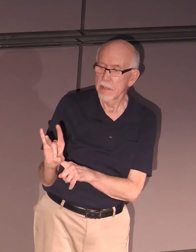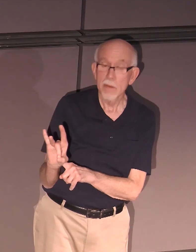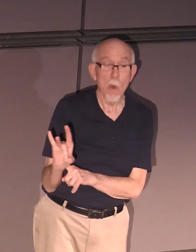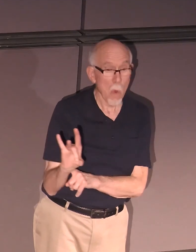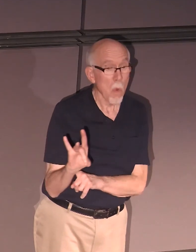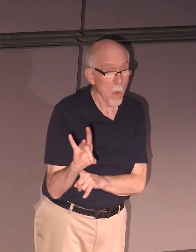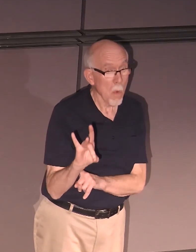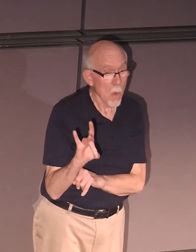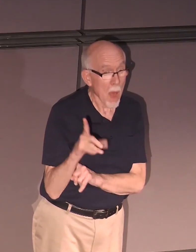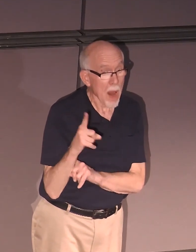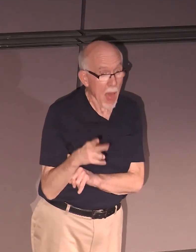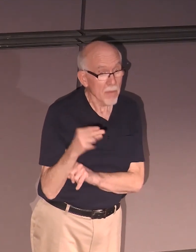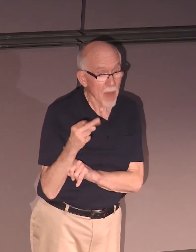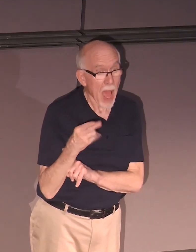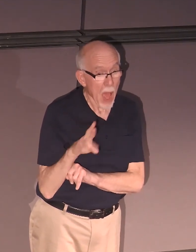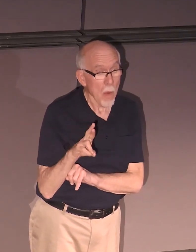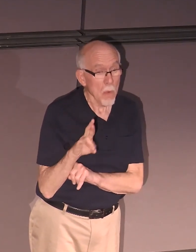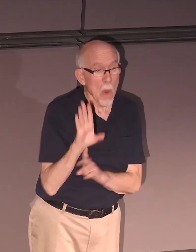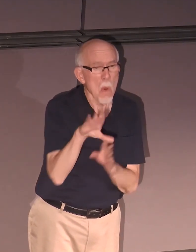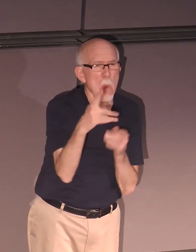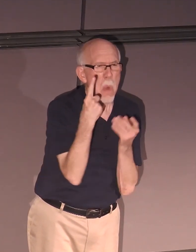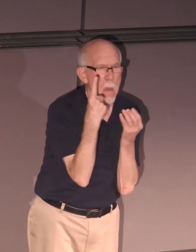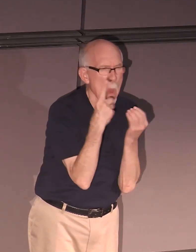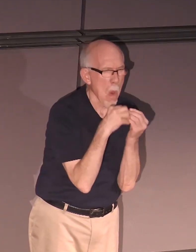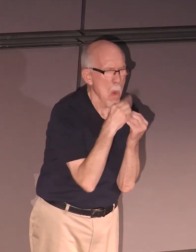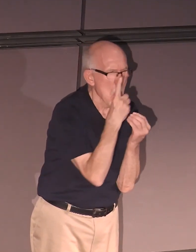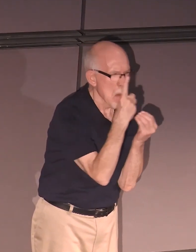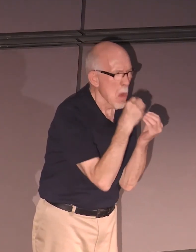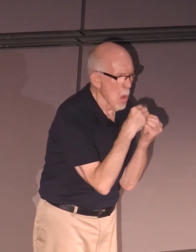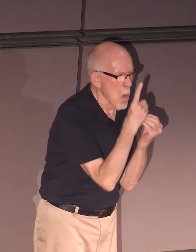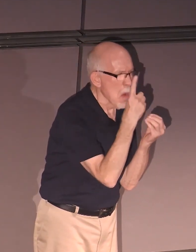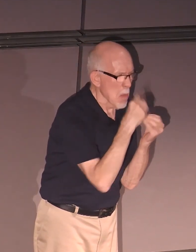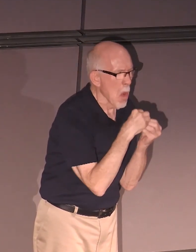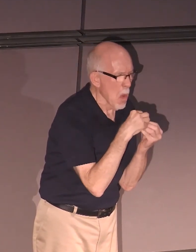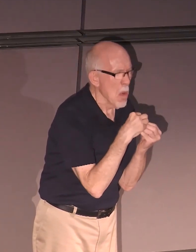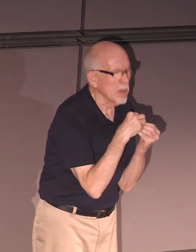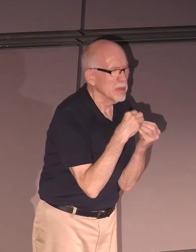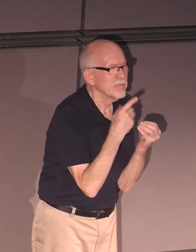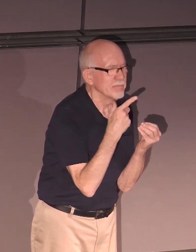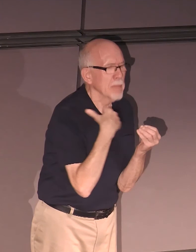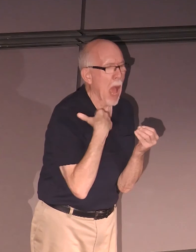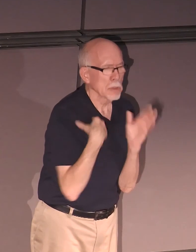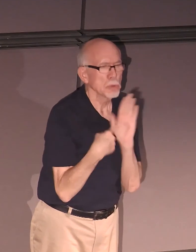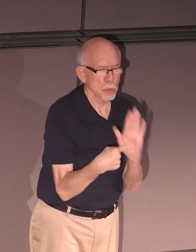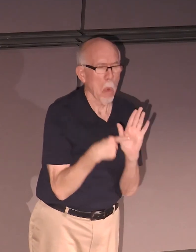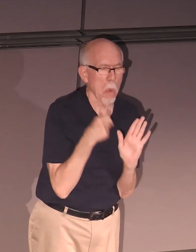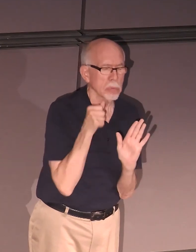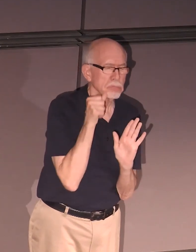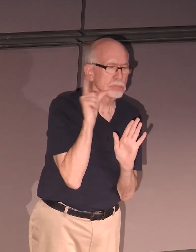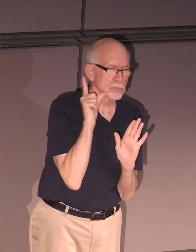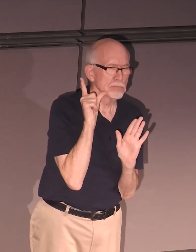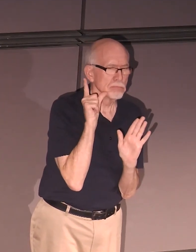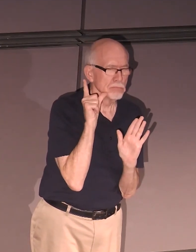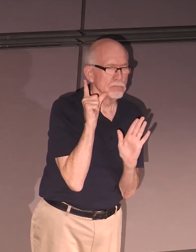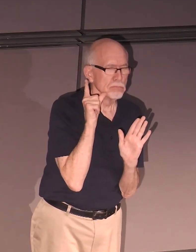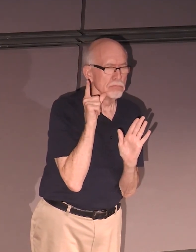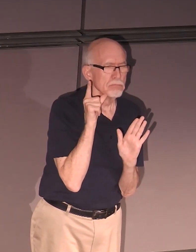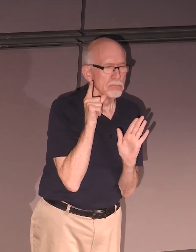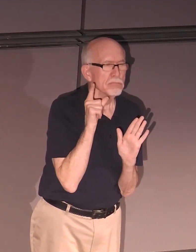It's 8? Oh, well then it is right about the half hour. But I do have just one more that I want to, I did this one a